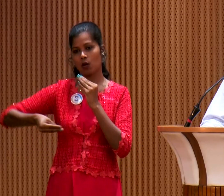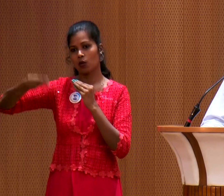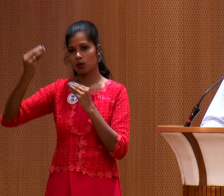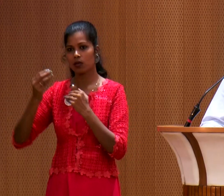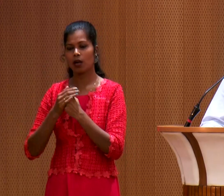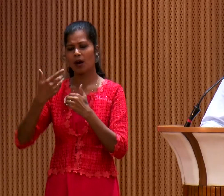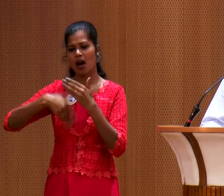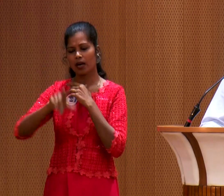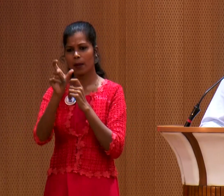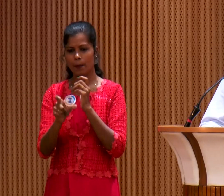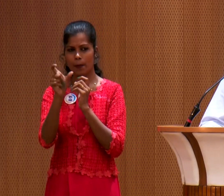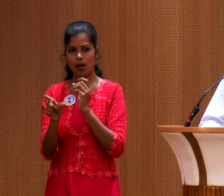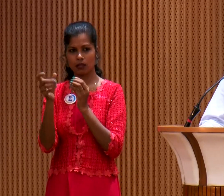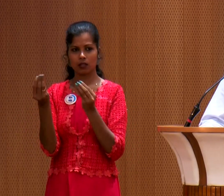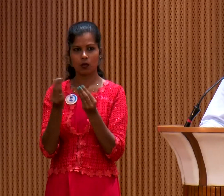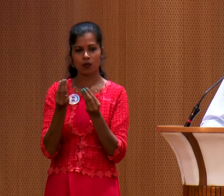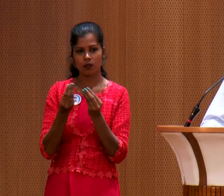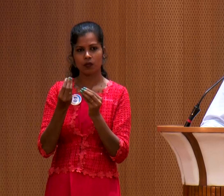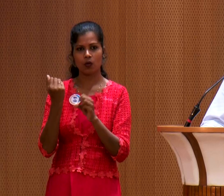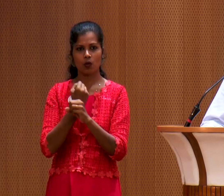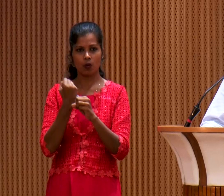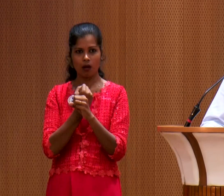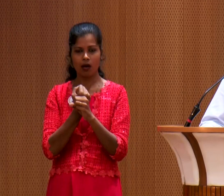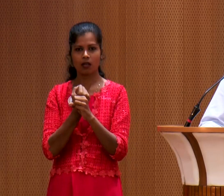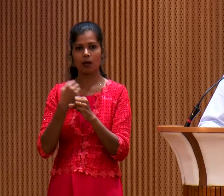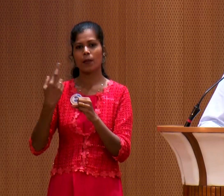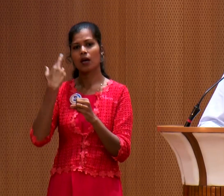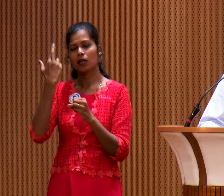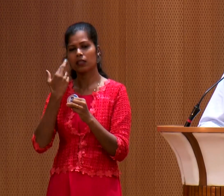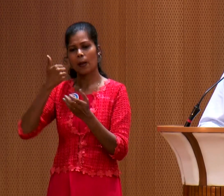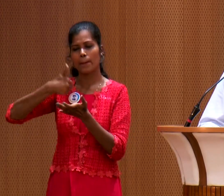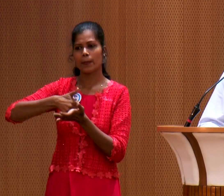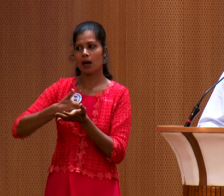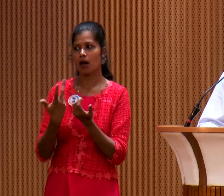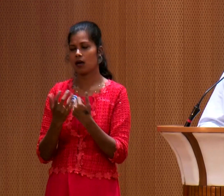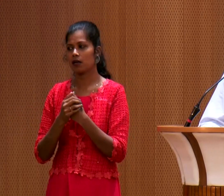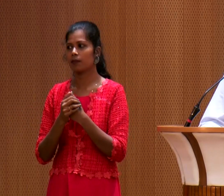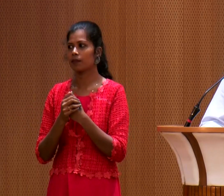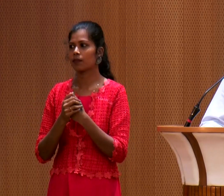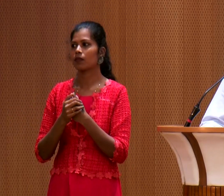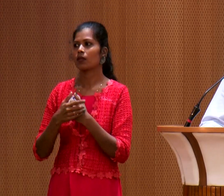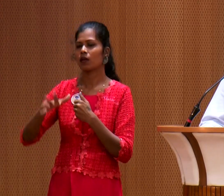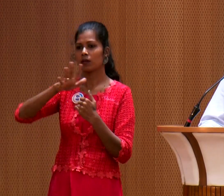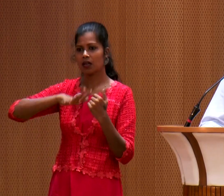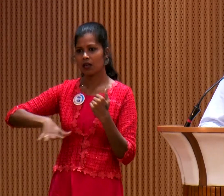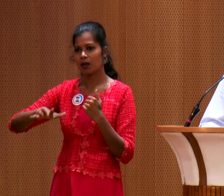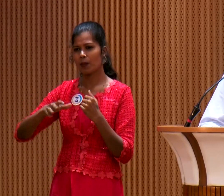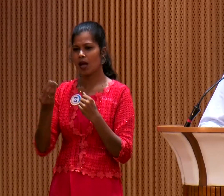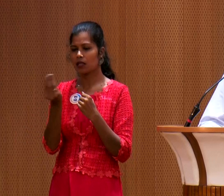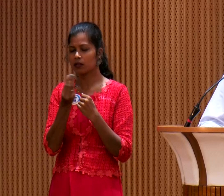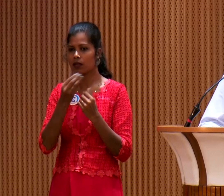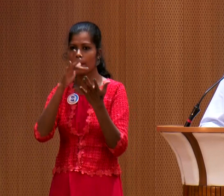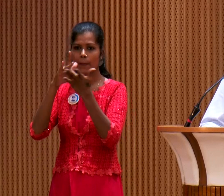local artisans, there was a reason for the industry to be based in and around these few